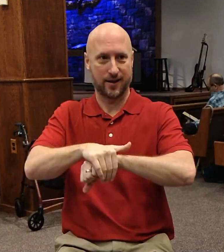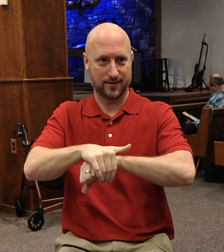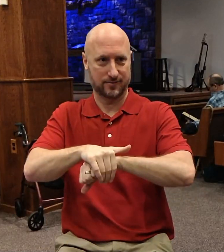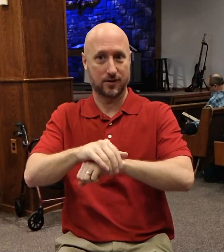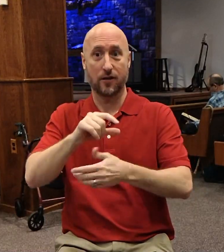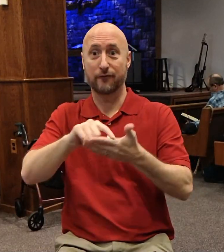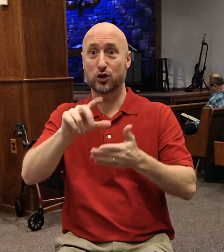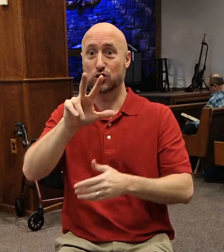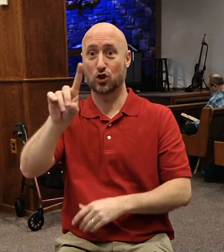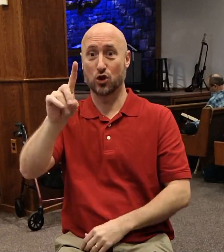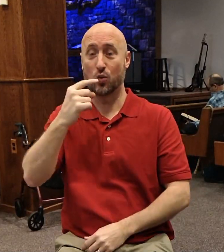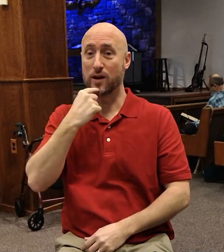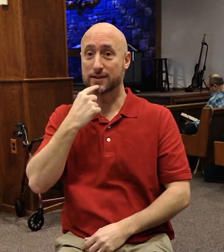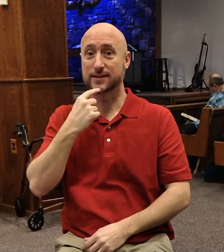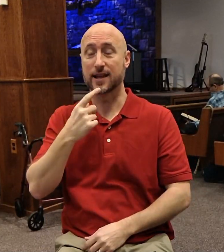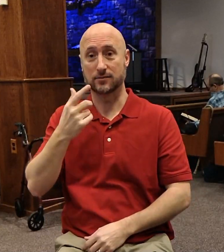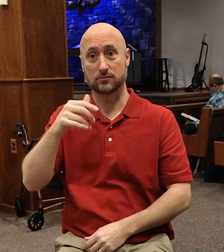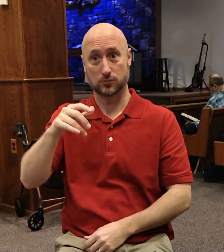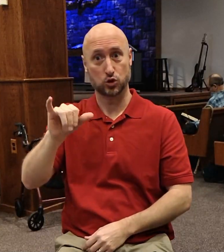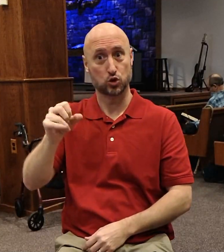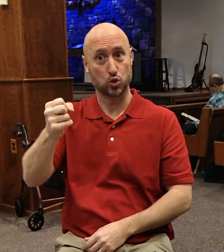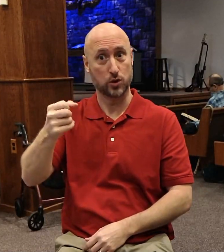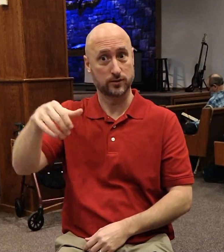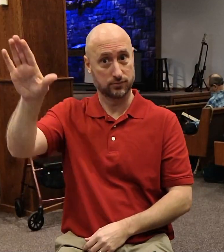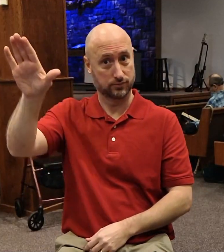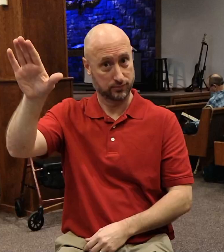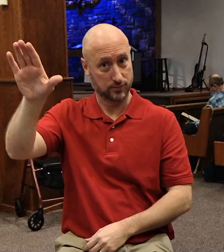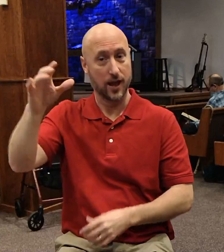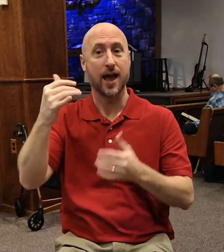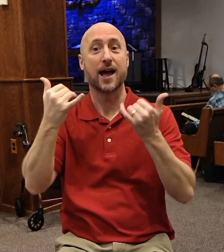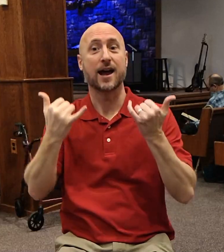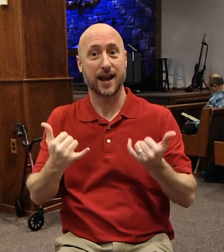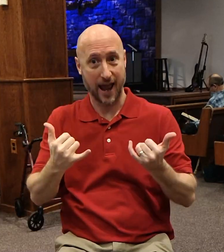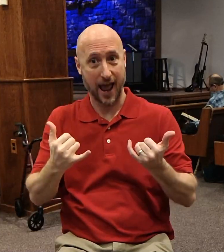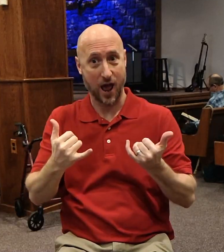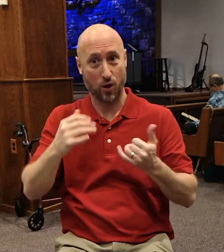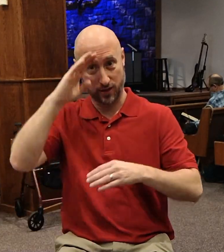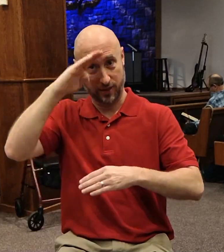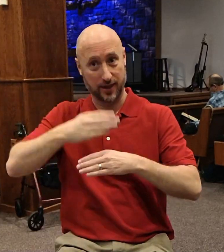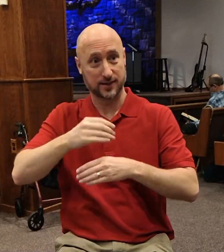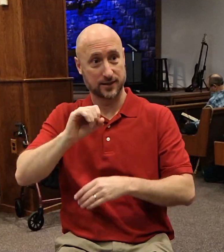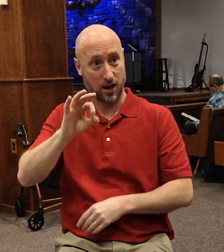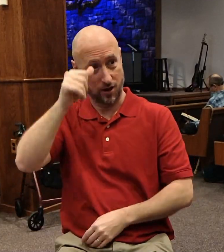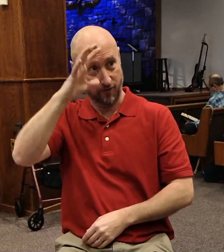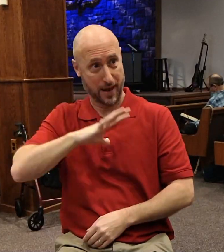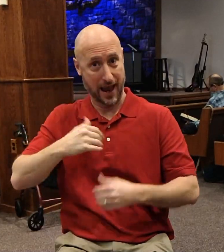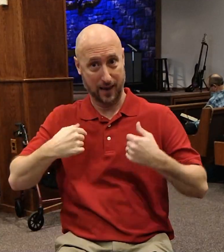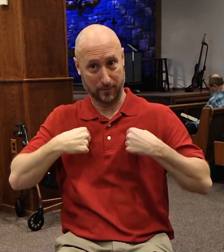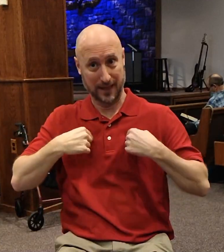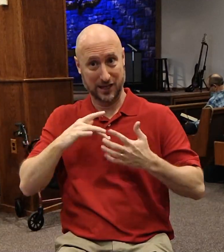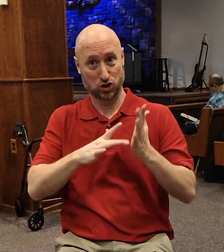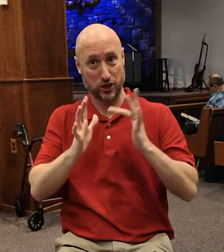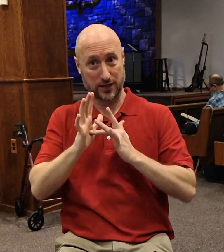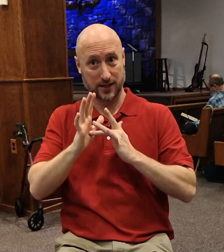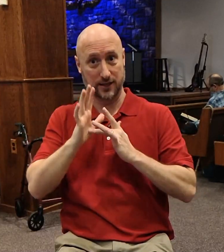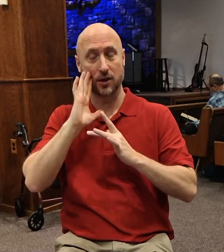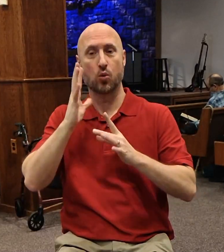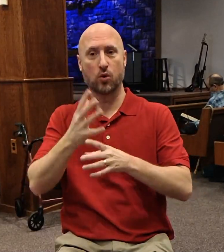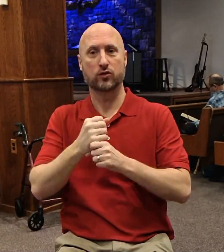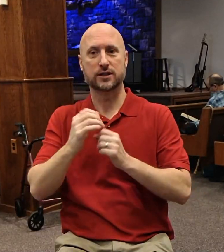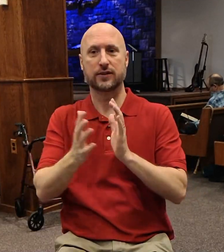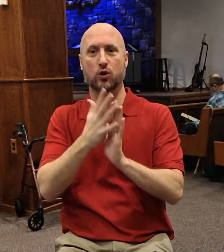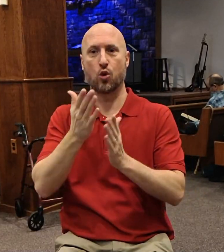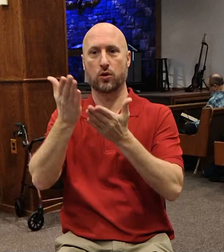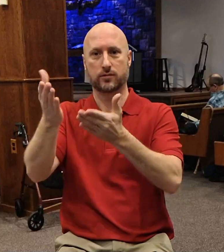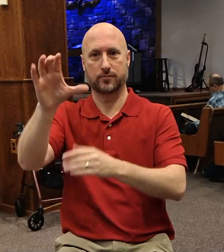going out, it says, Now is the Son of Man glorified. And God is glorified in him.